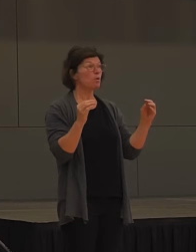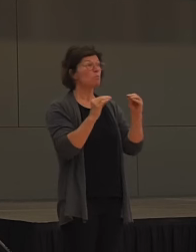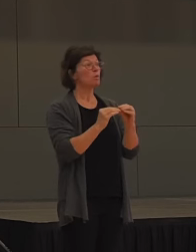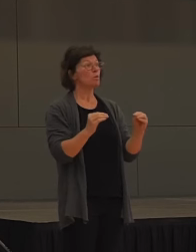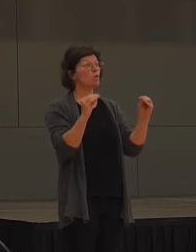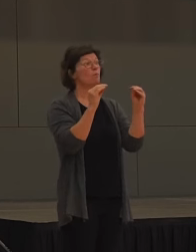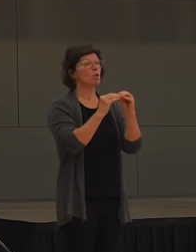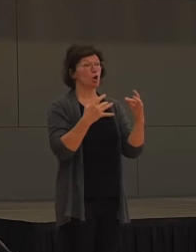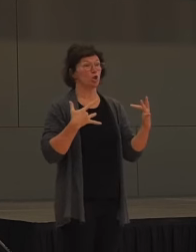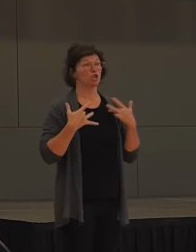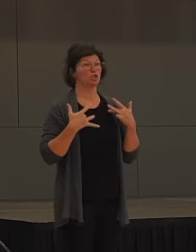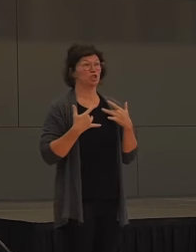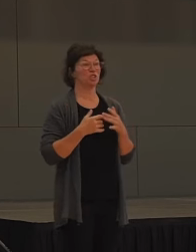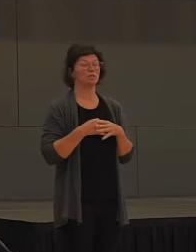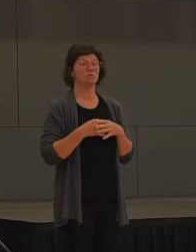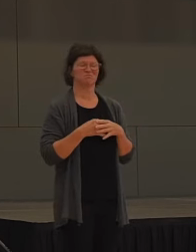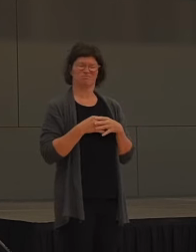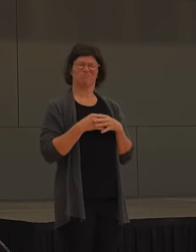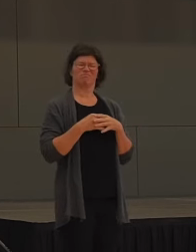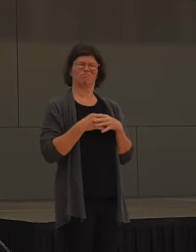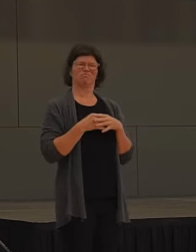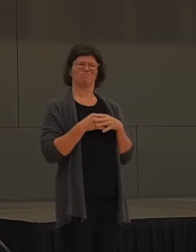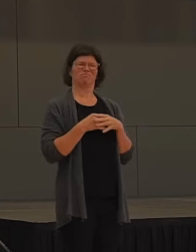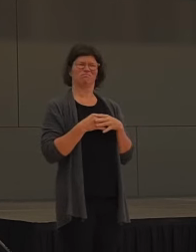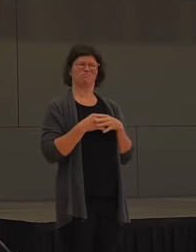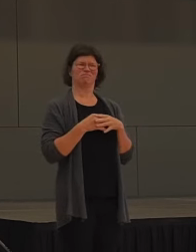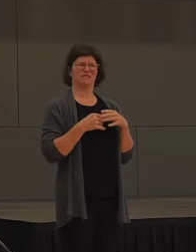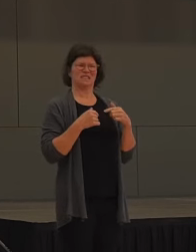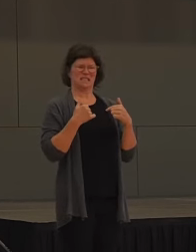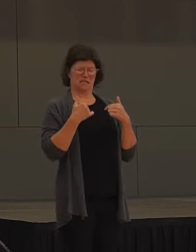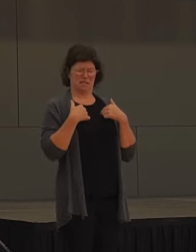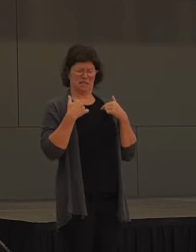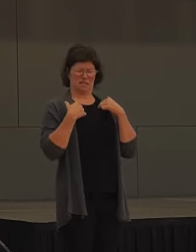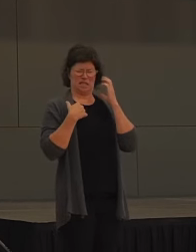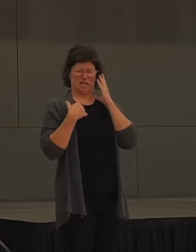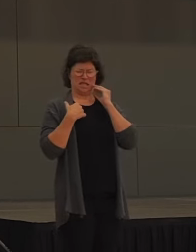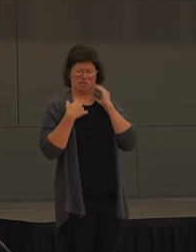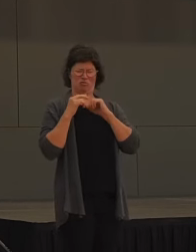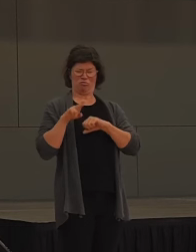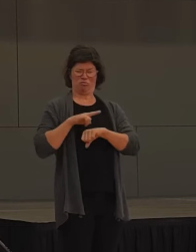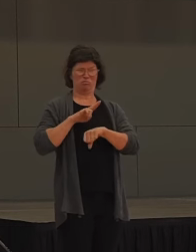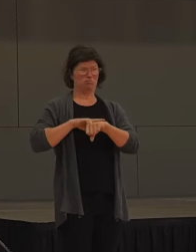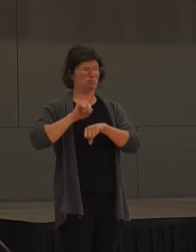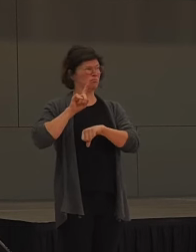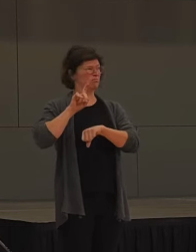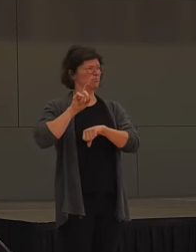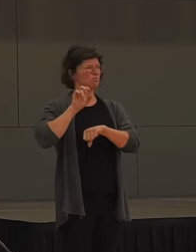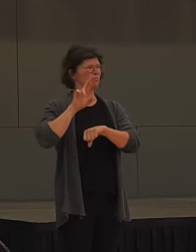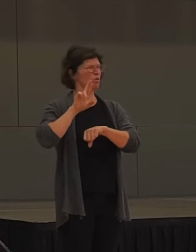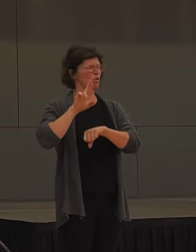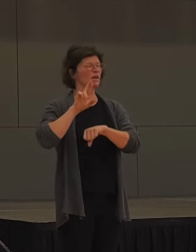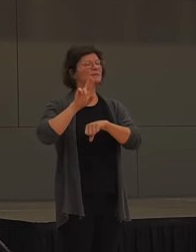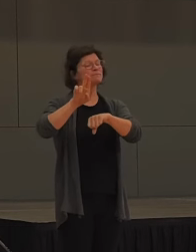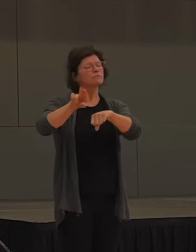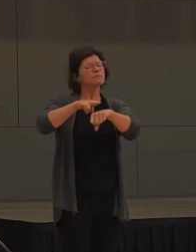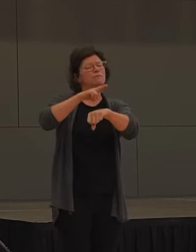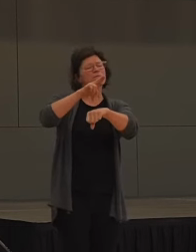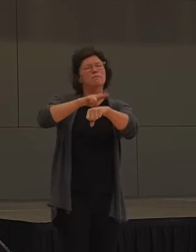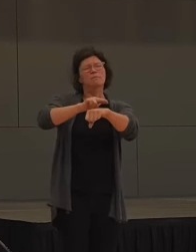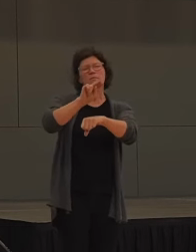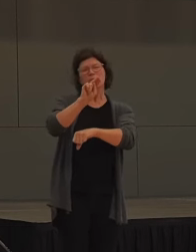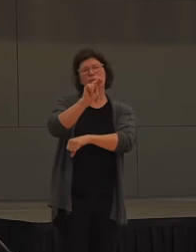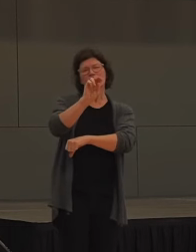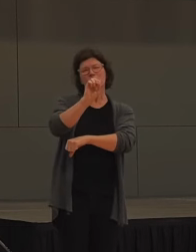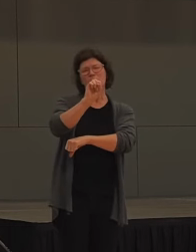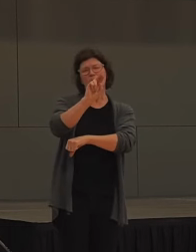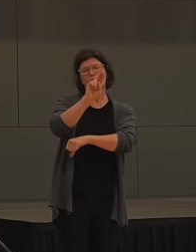with, gosh, is what am I experiencing? Is this something normal? Is this something, and I know normal is kind of one